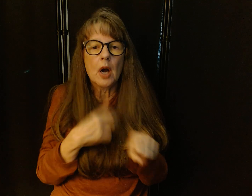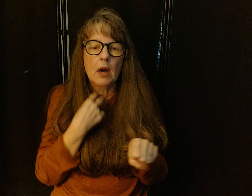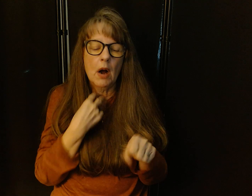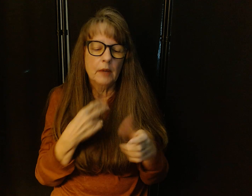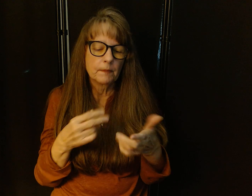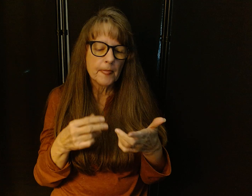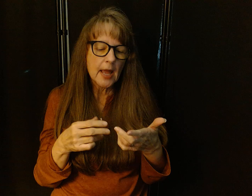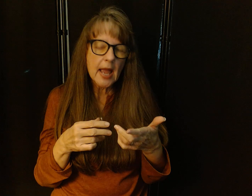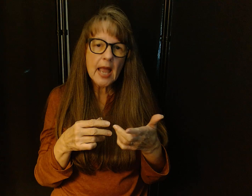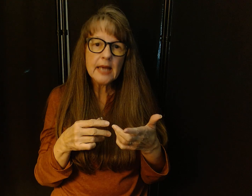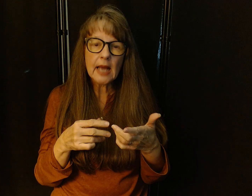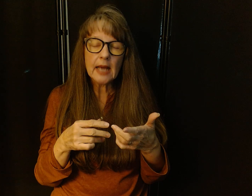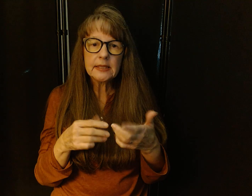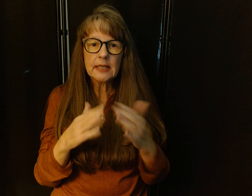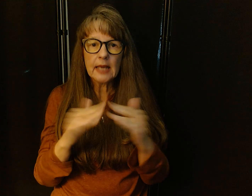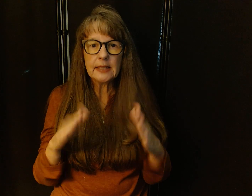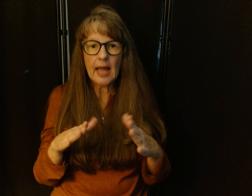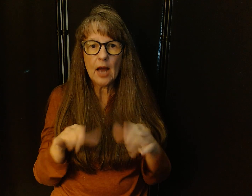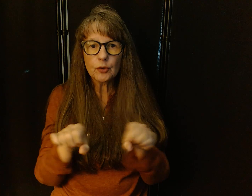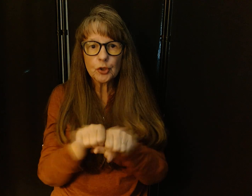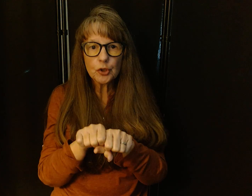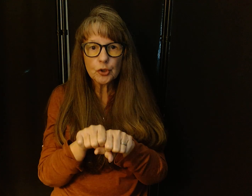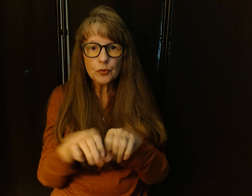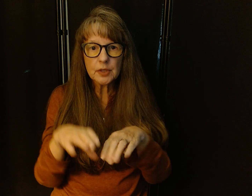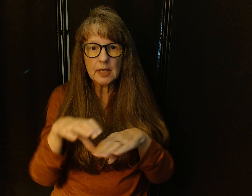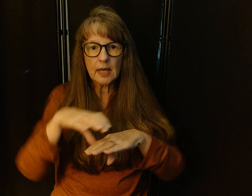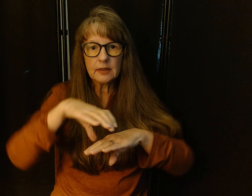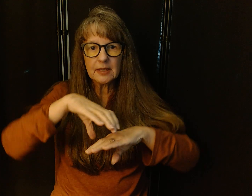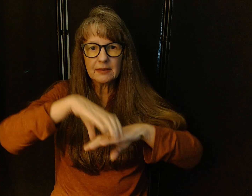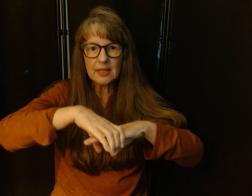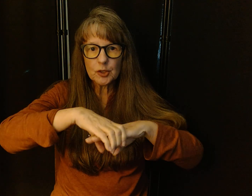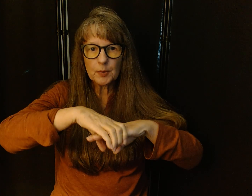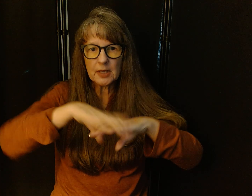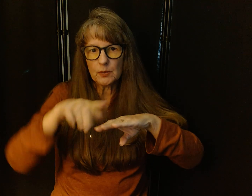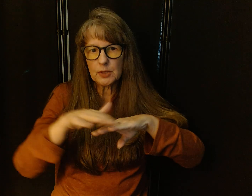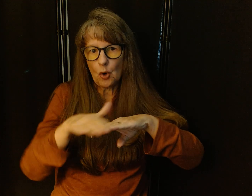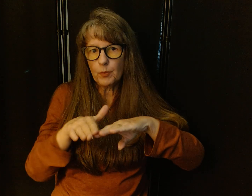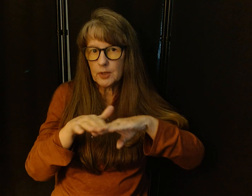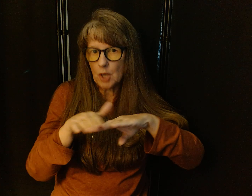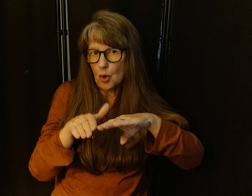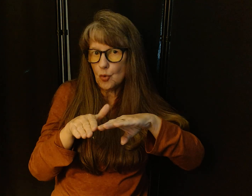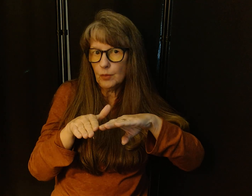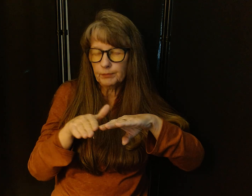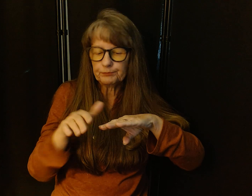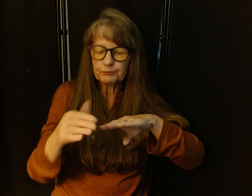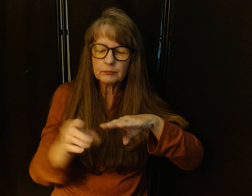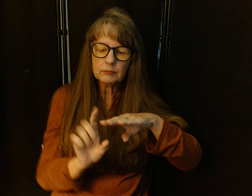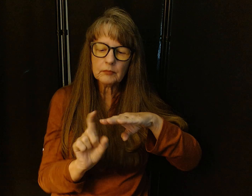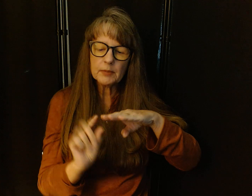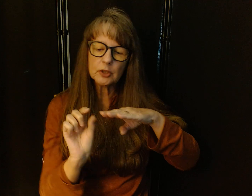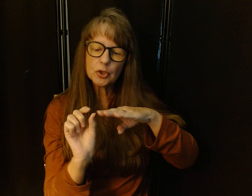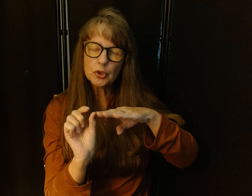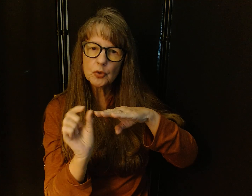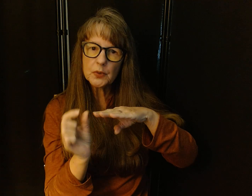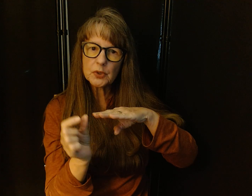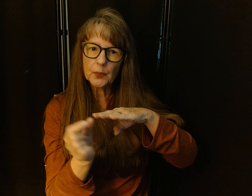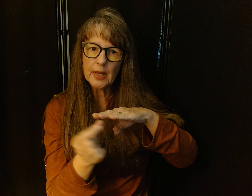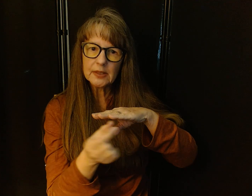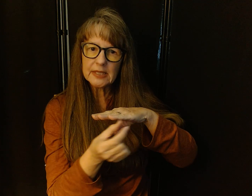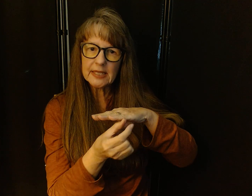caught. And I did house shoes, and I did this because it was an open toe, but the shoe was around it, and